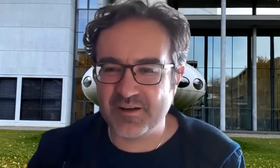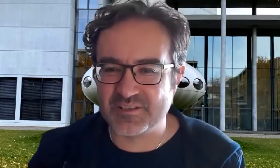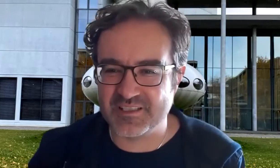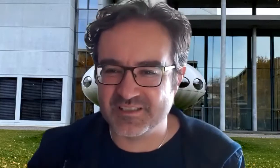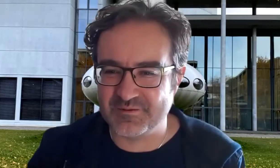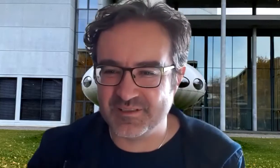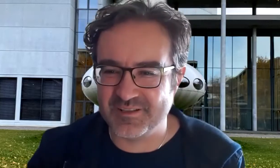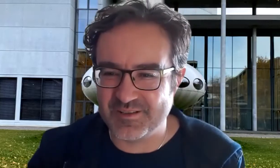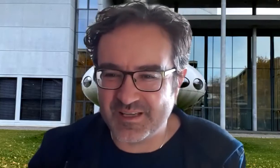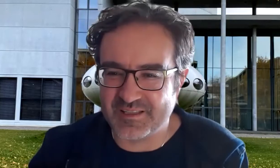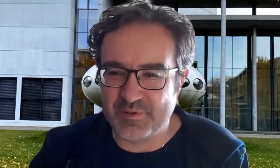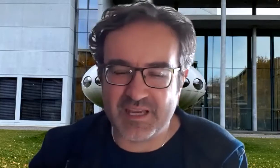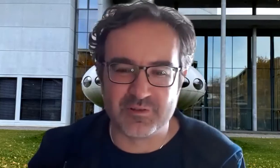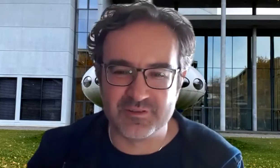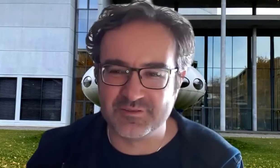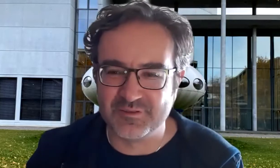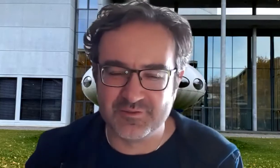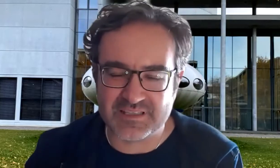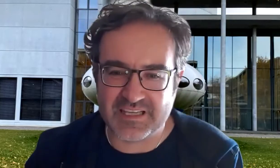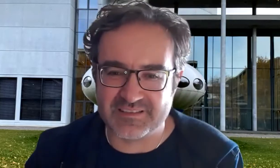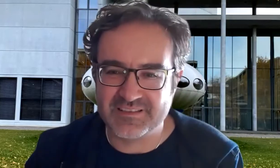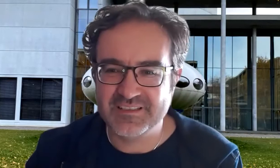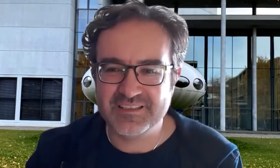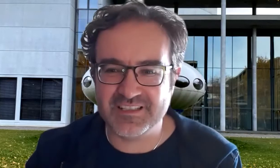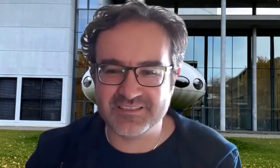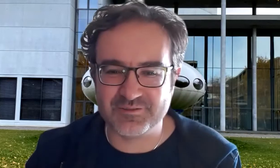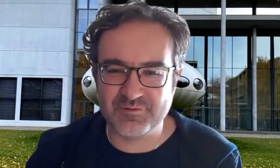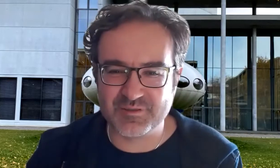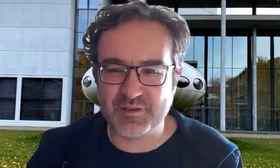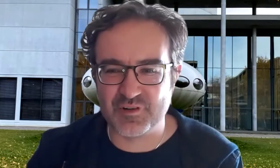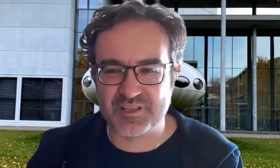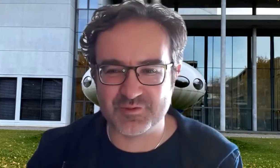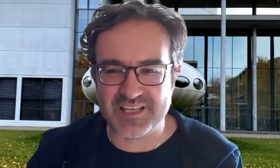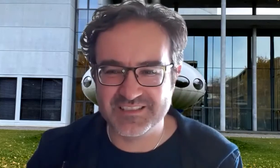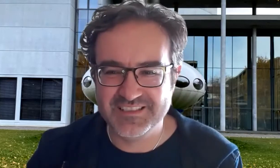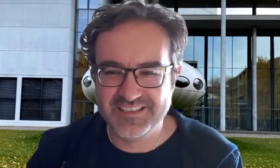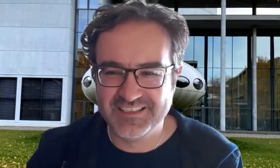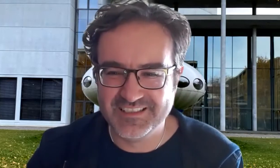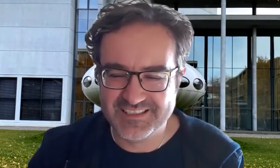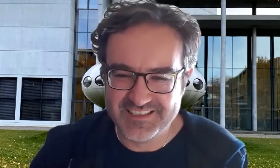was being able to attend. And so I was a bit frustrated with that.